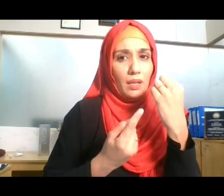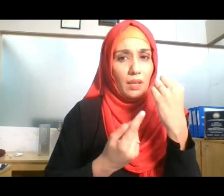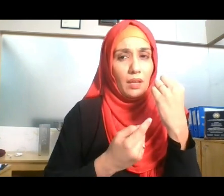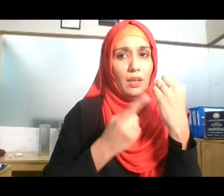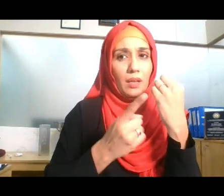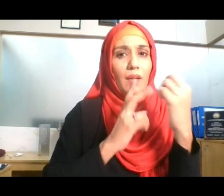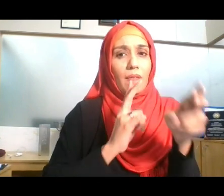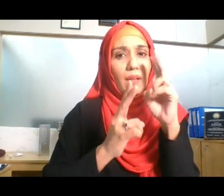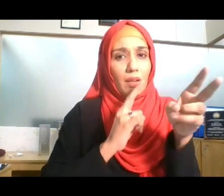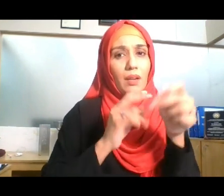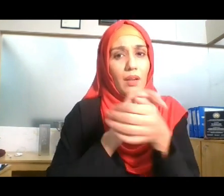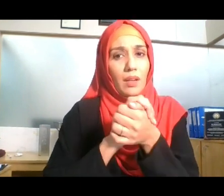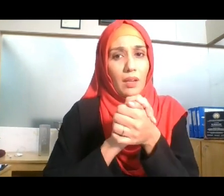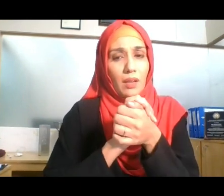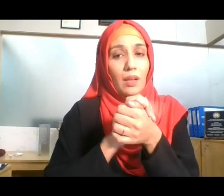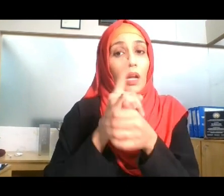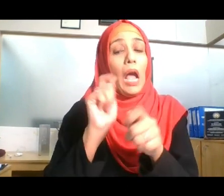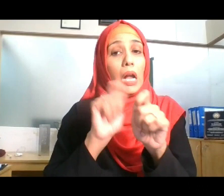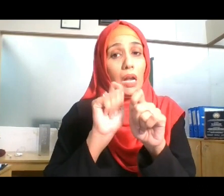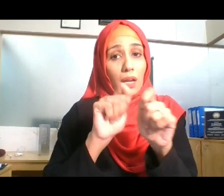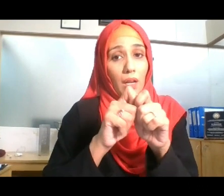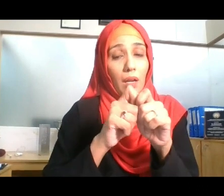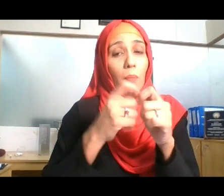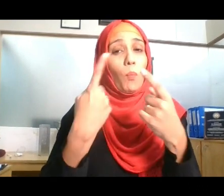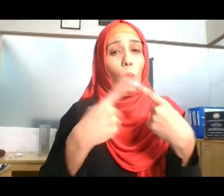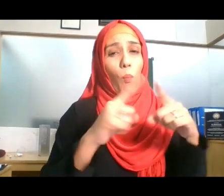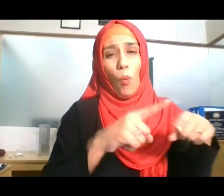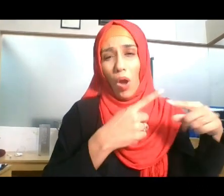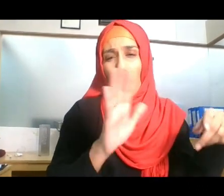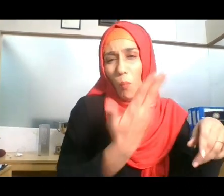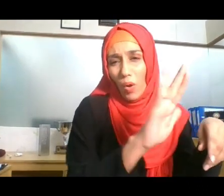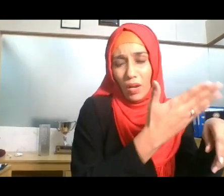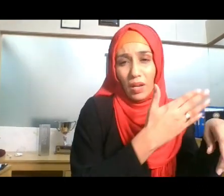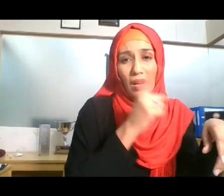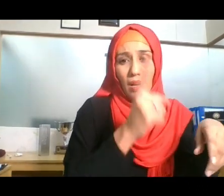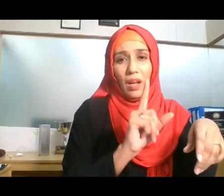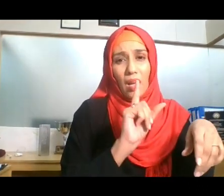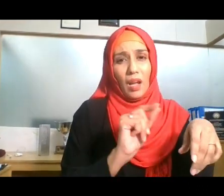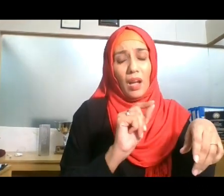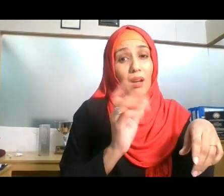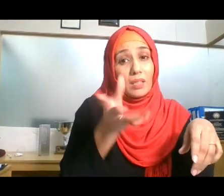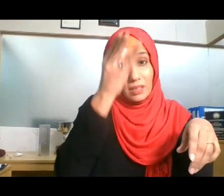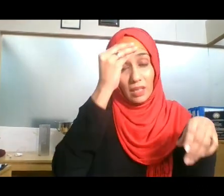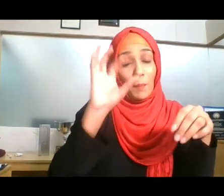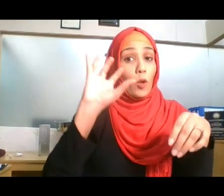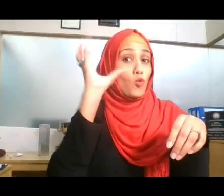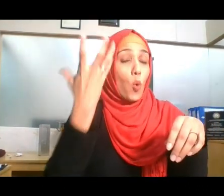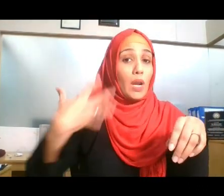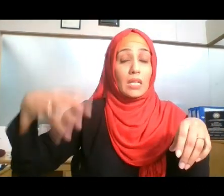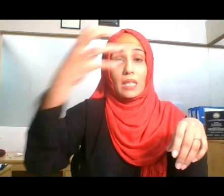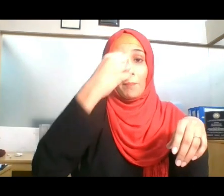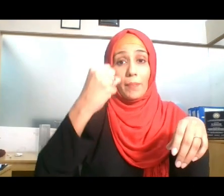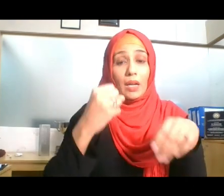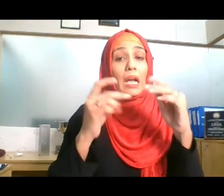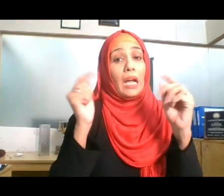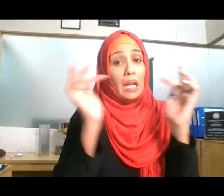but it functions through different chapters and staff, which is spread all around the world. Internet